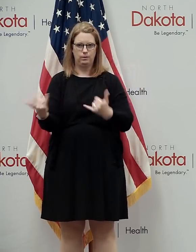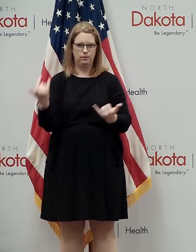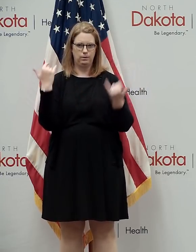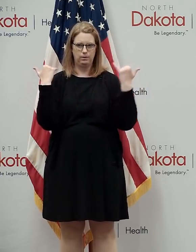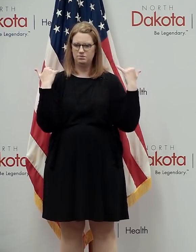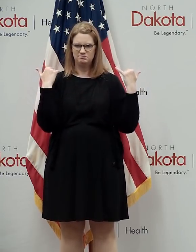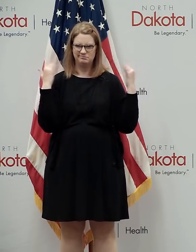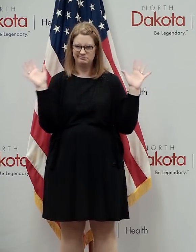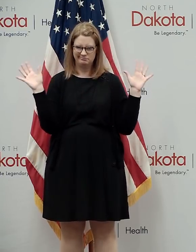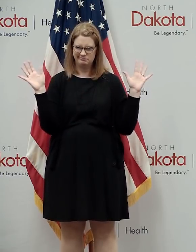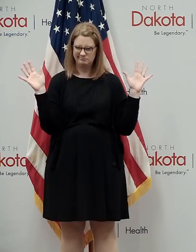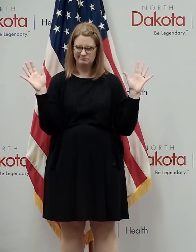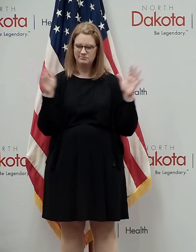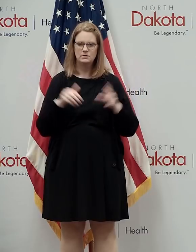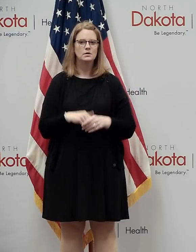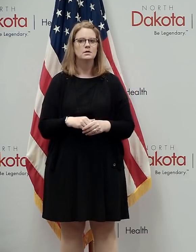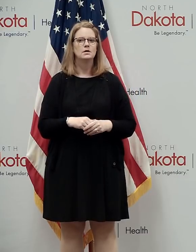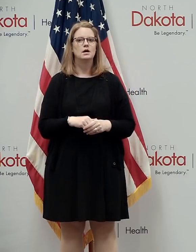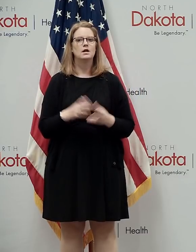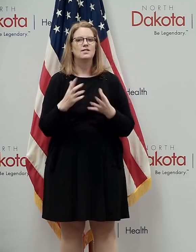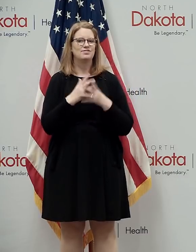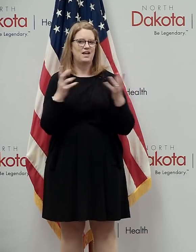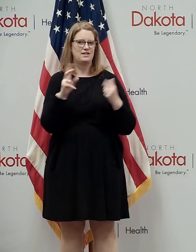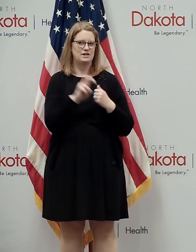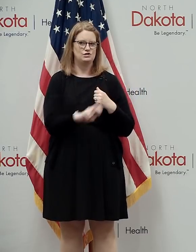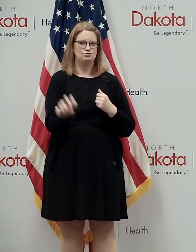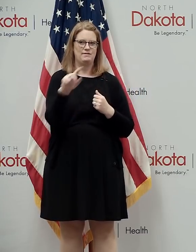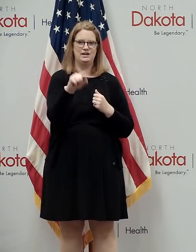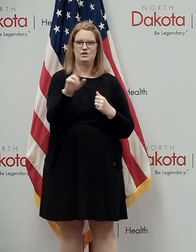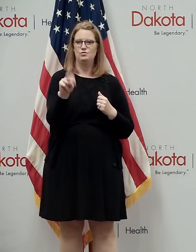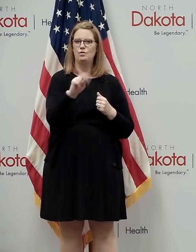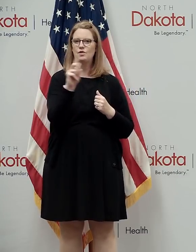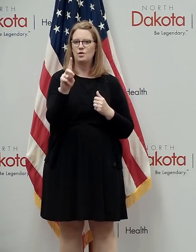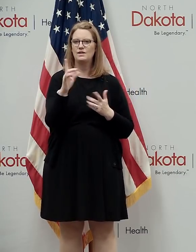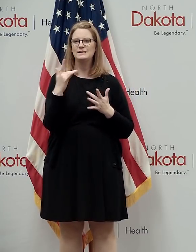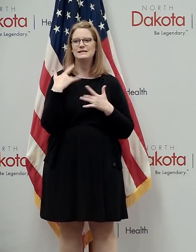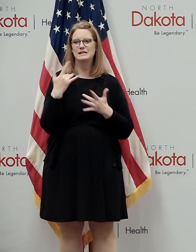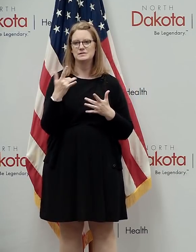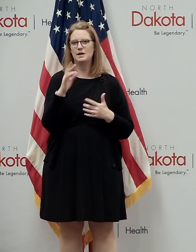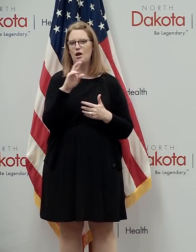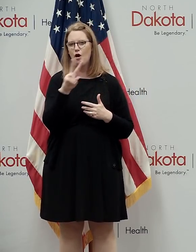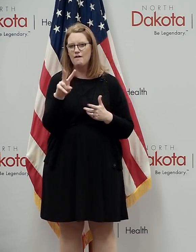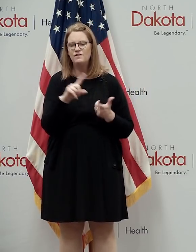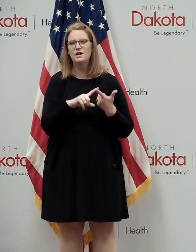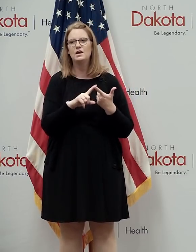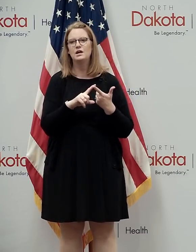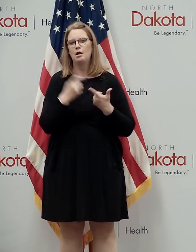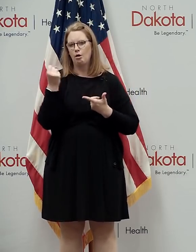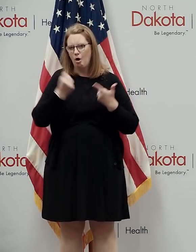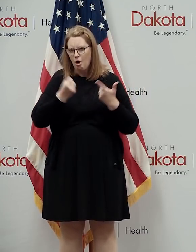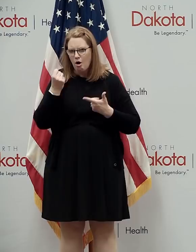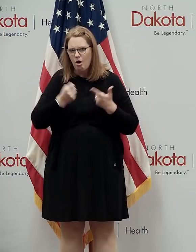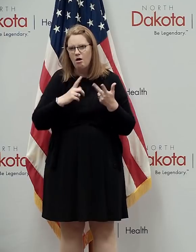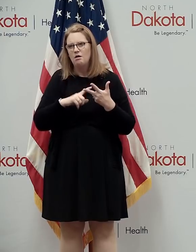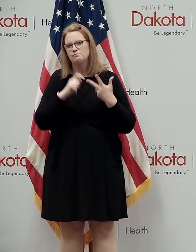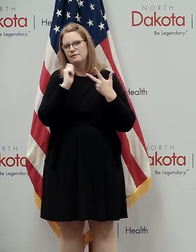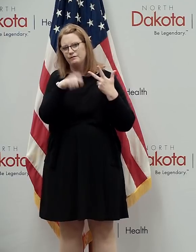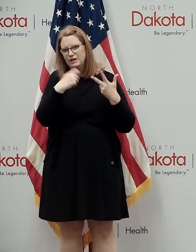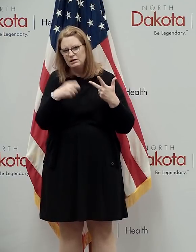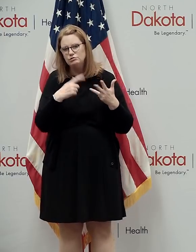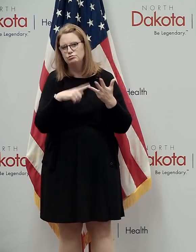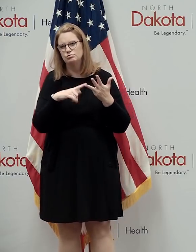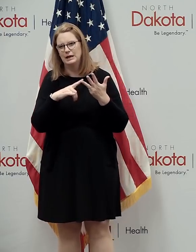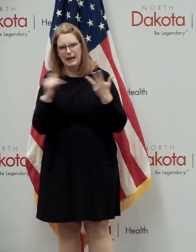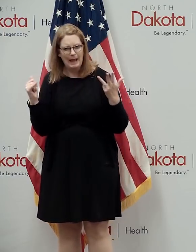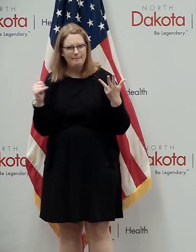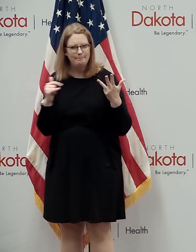meetings. And so I think a lot of the travel in North Dakota is by, RV, automobile, or maybe they're coming here to fish or camp.